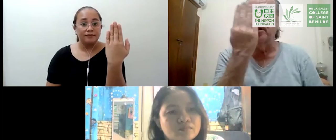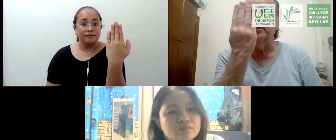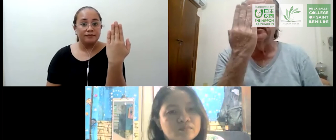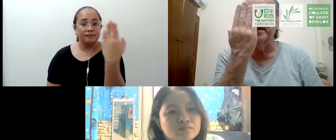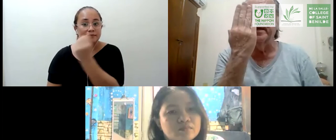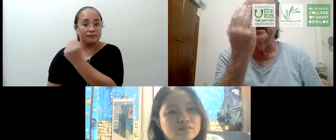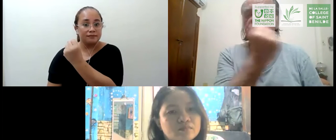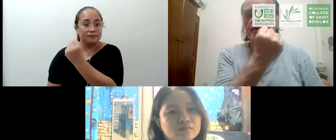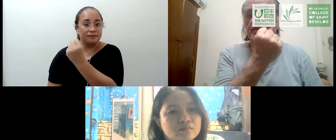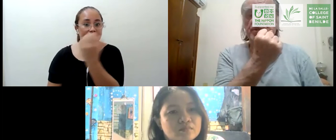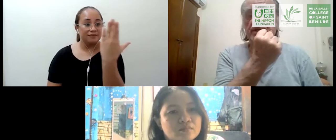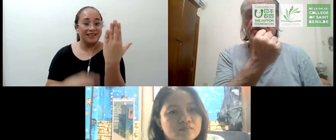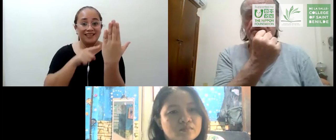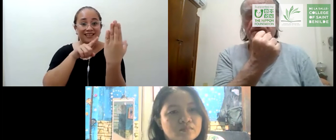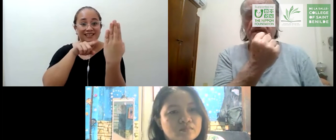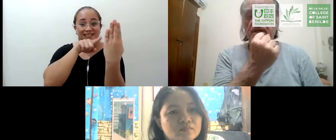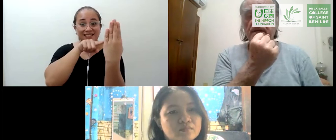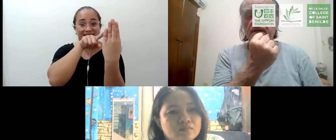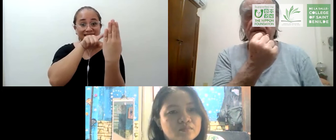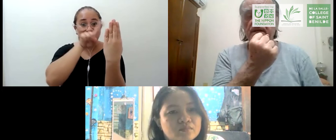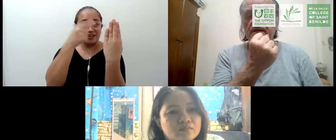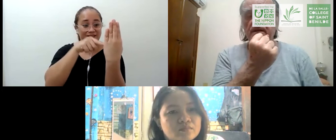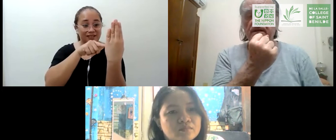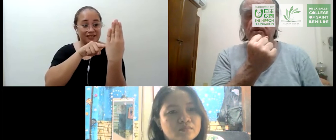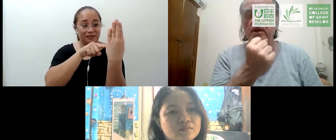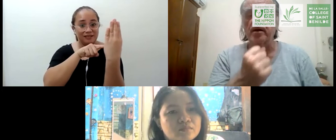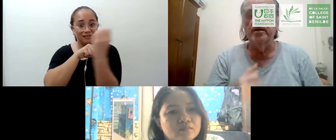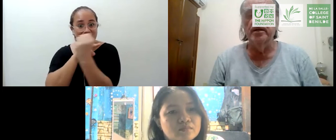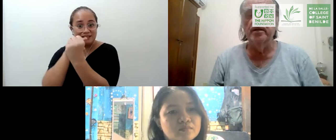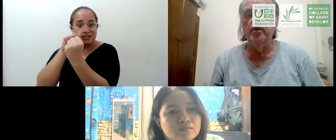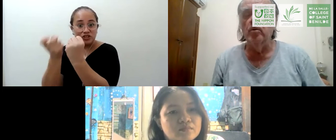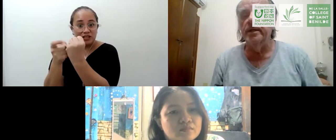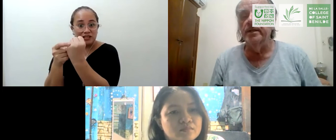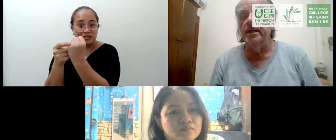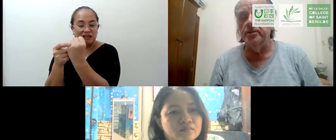that starts with that hand shape and changes. You're not going to